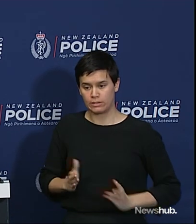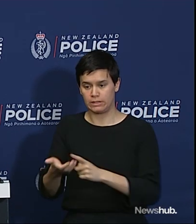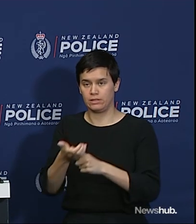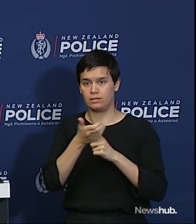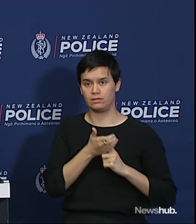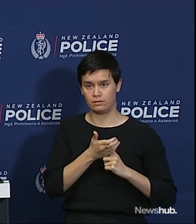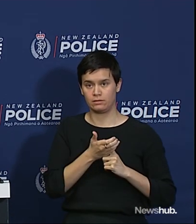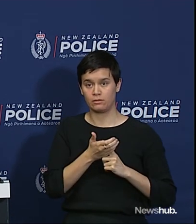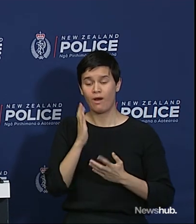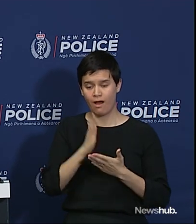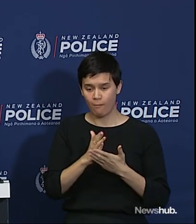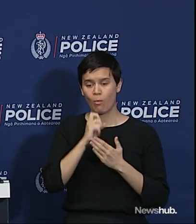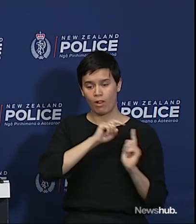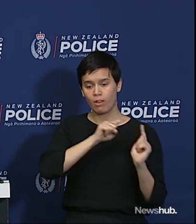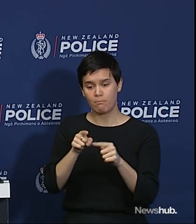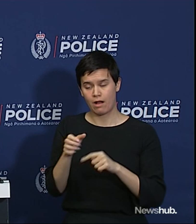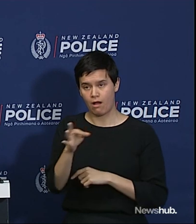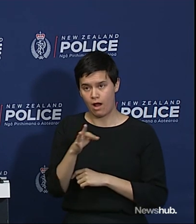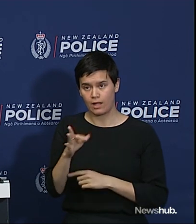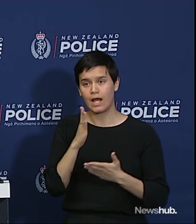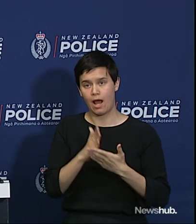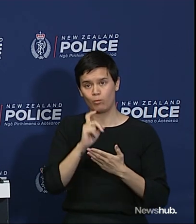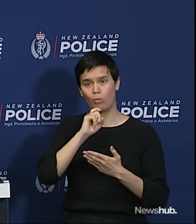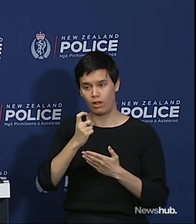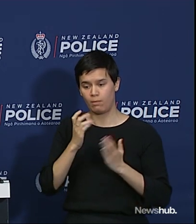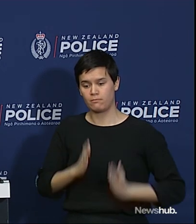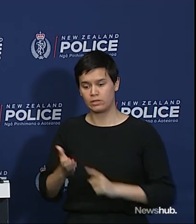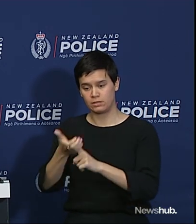recover the people there.